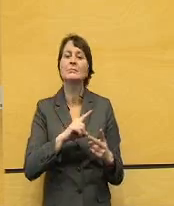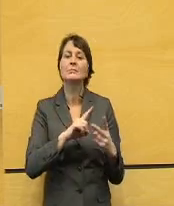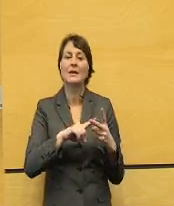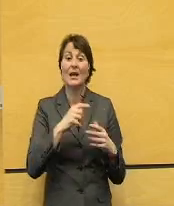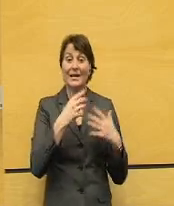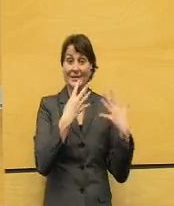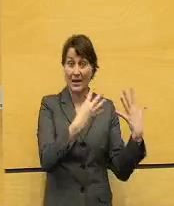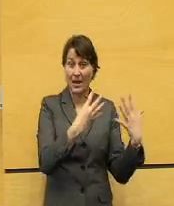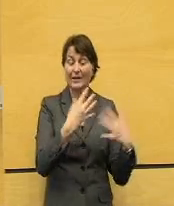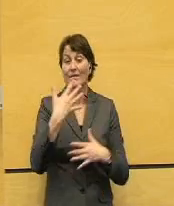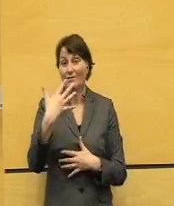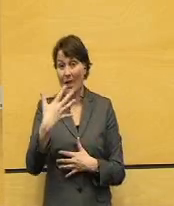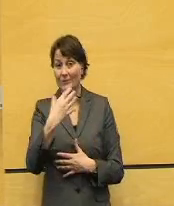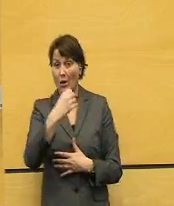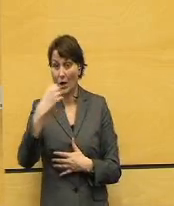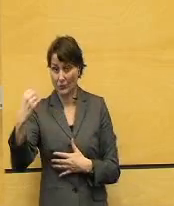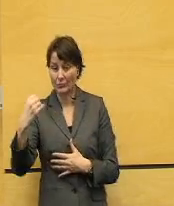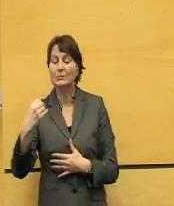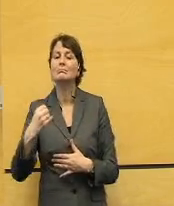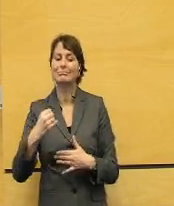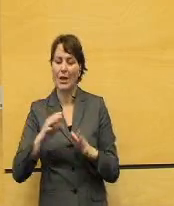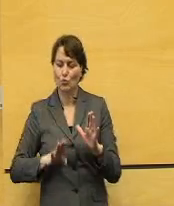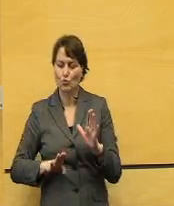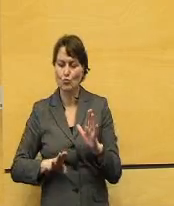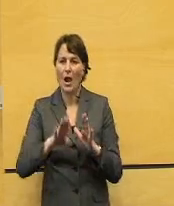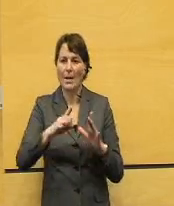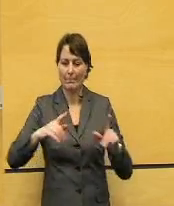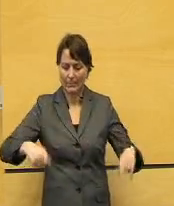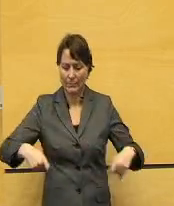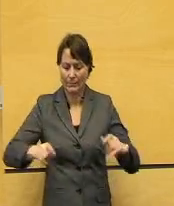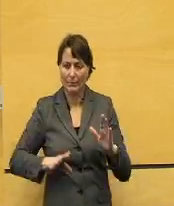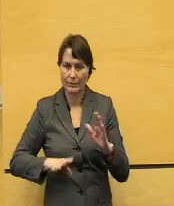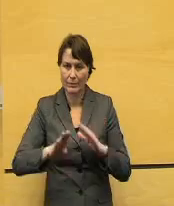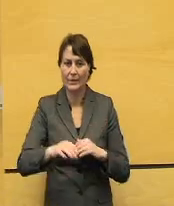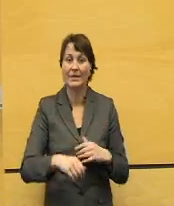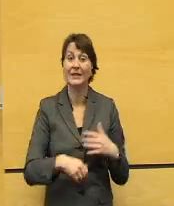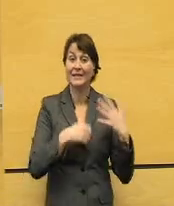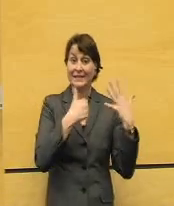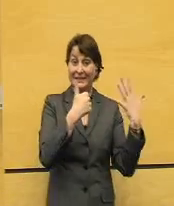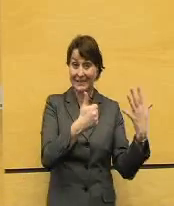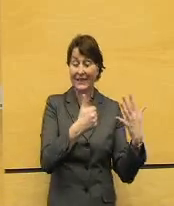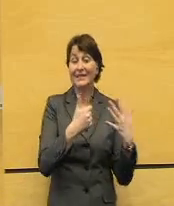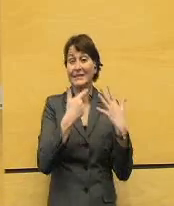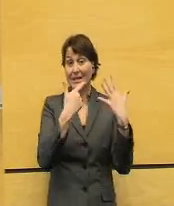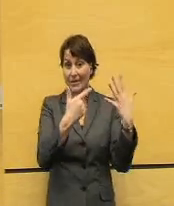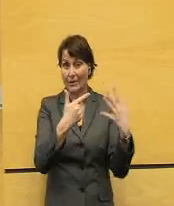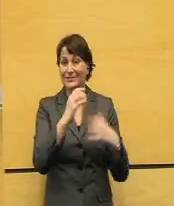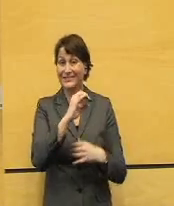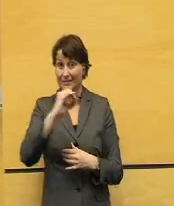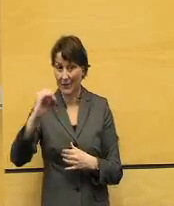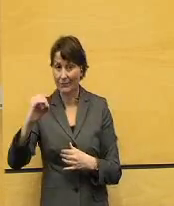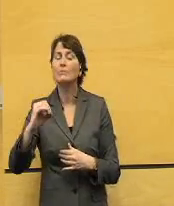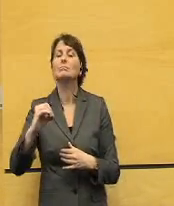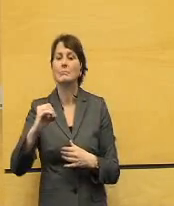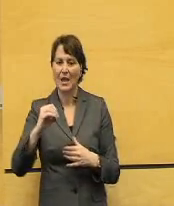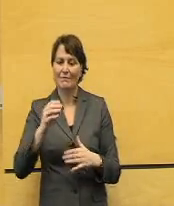9,400 accessible ramps, and 6,700 accessible parking